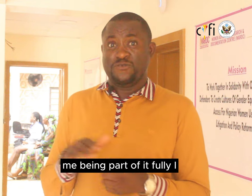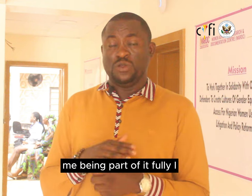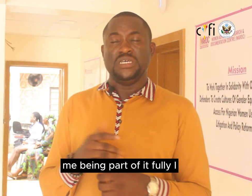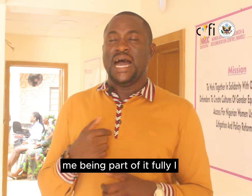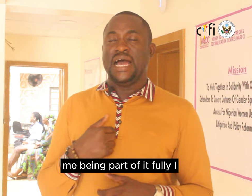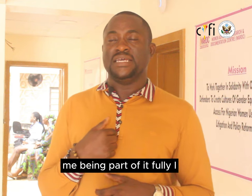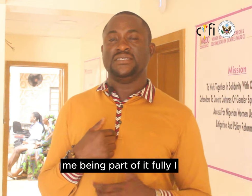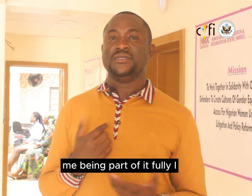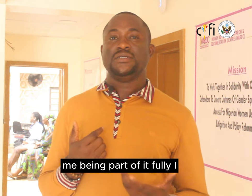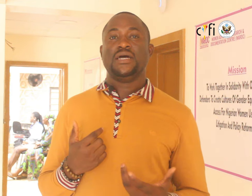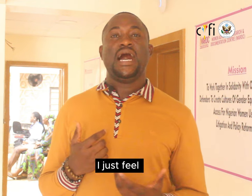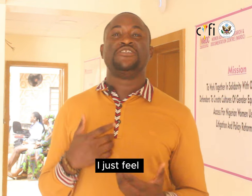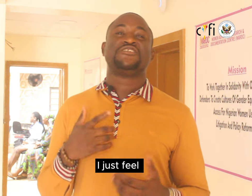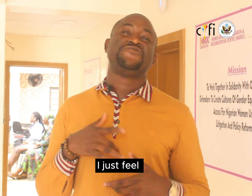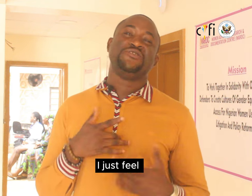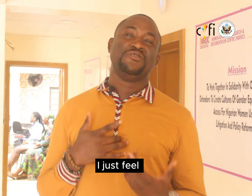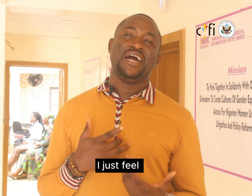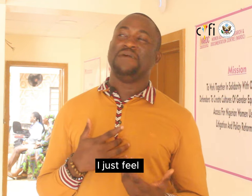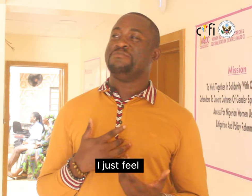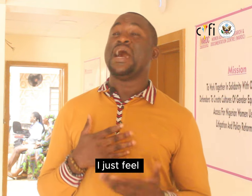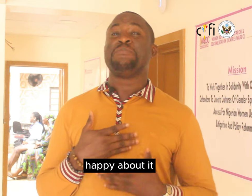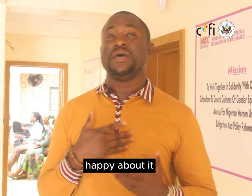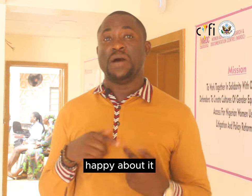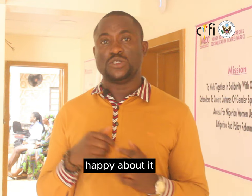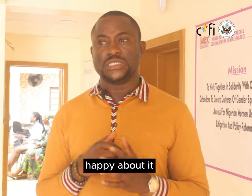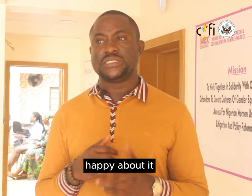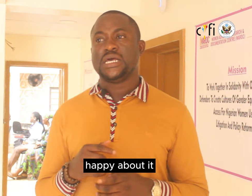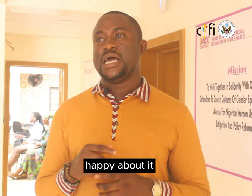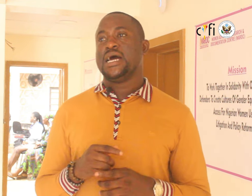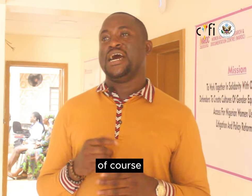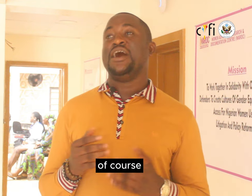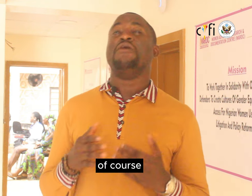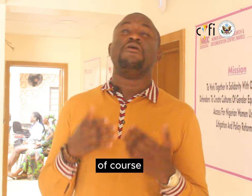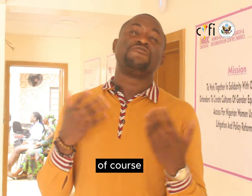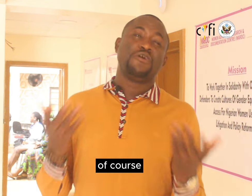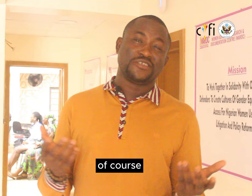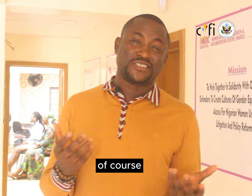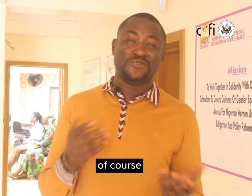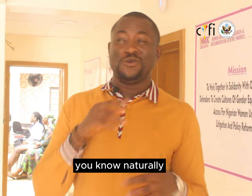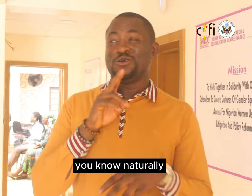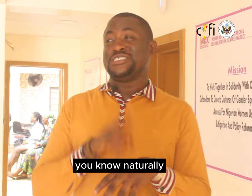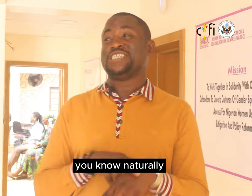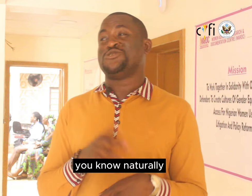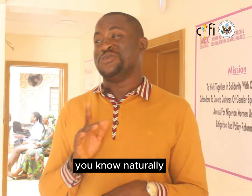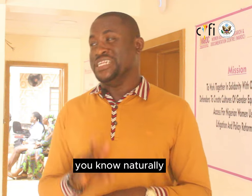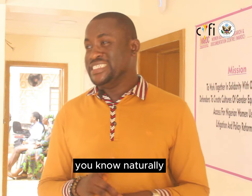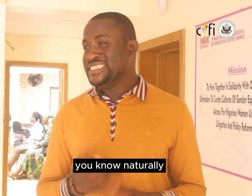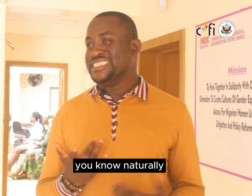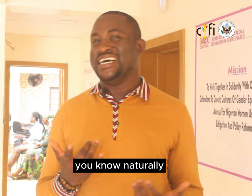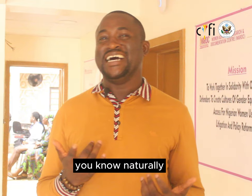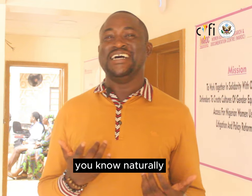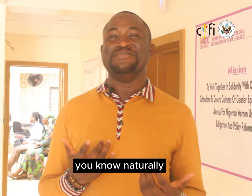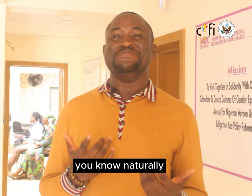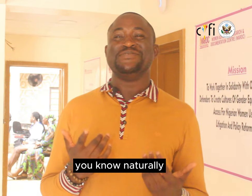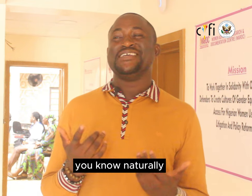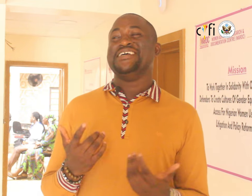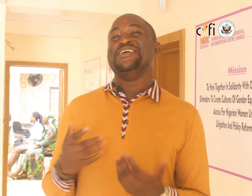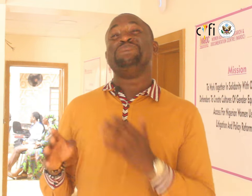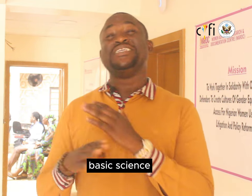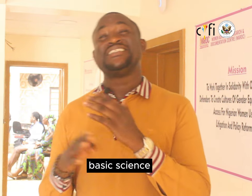fully, I just feel happy about it. Of course, you know, naturally, basic